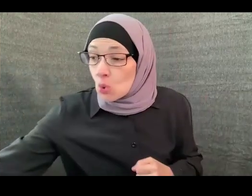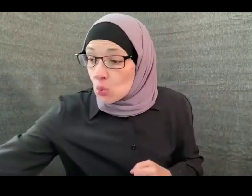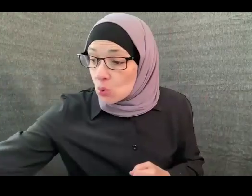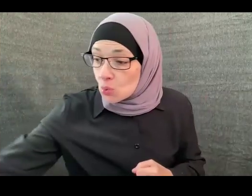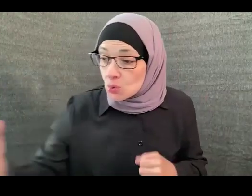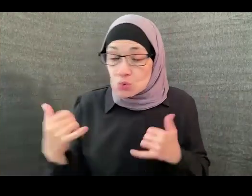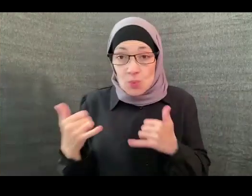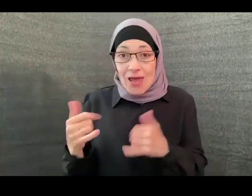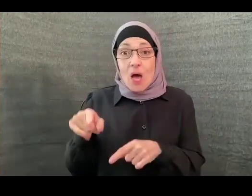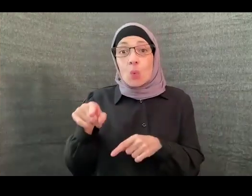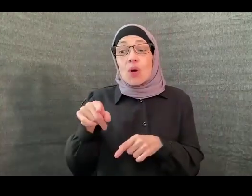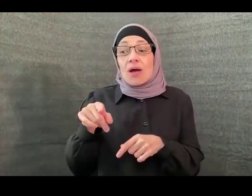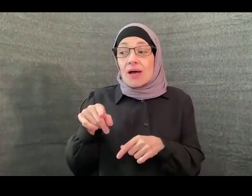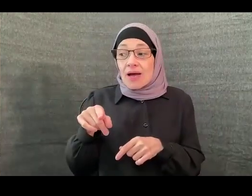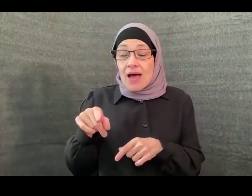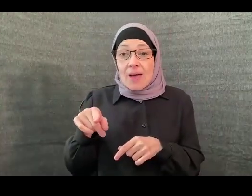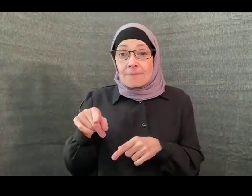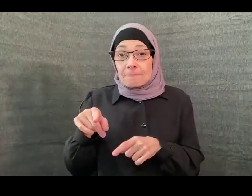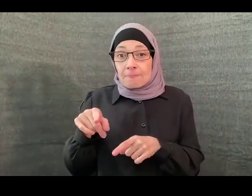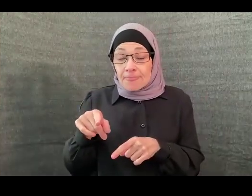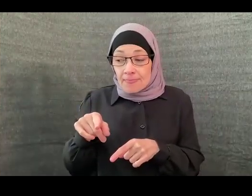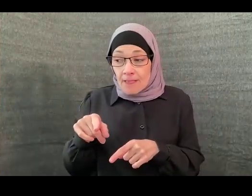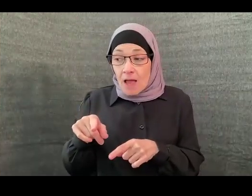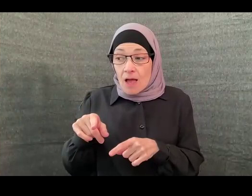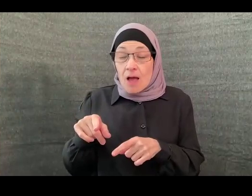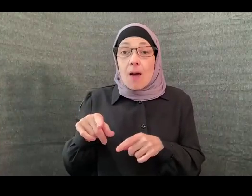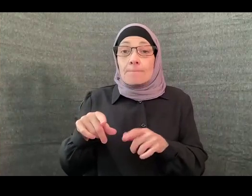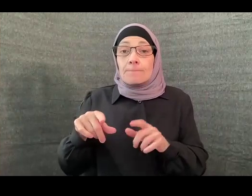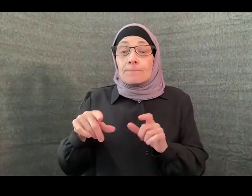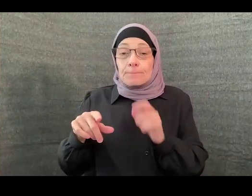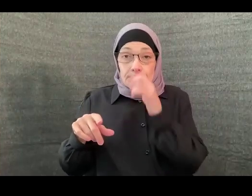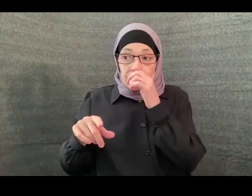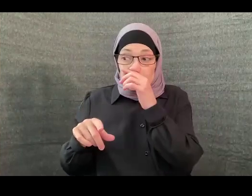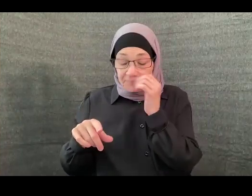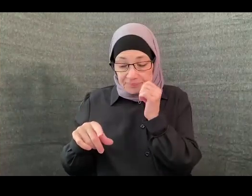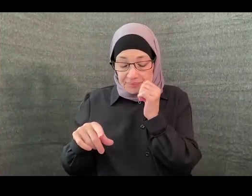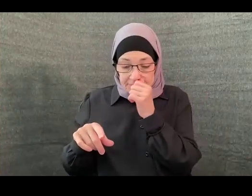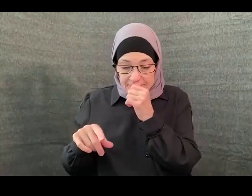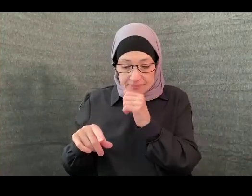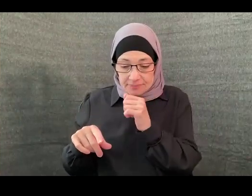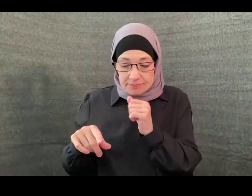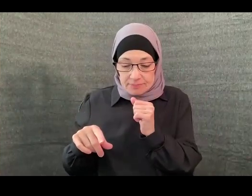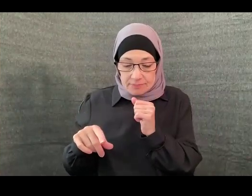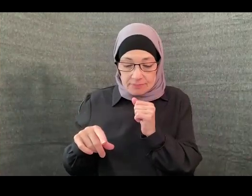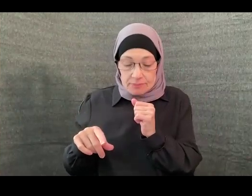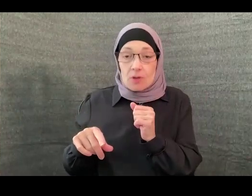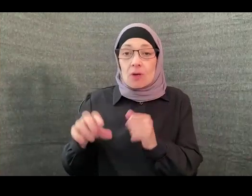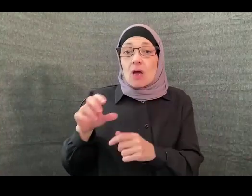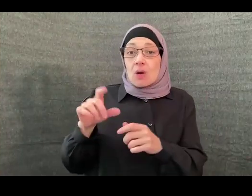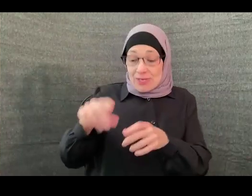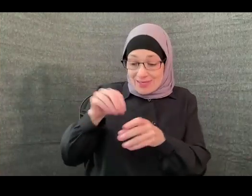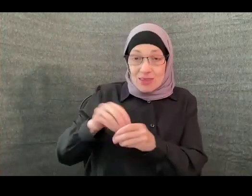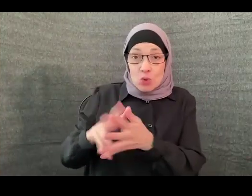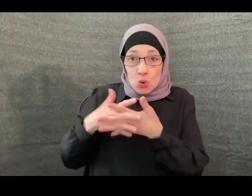But the Muslims may not know them, because they are spoken of in the Quran by